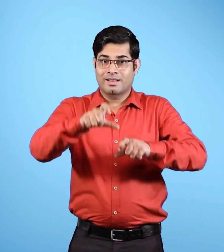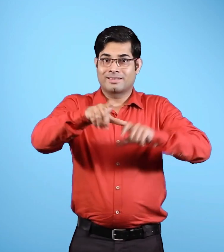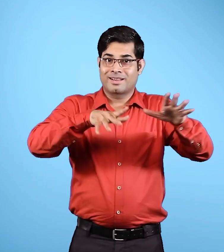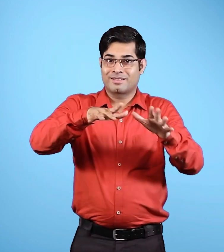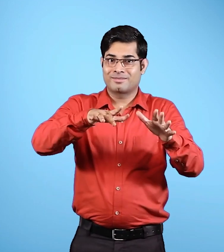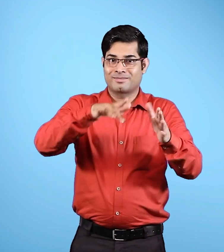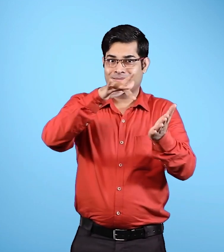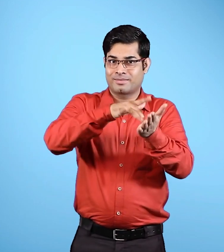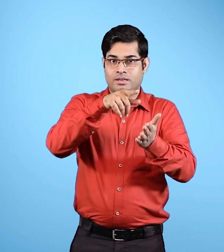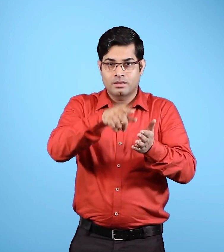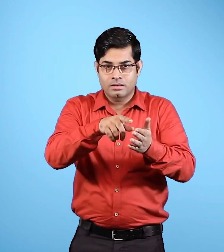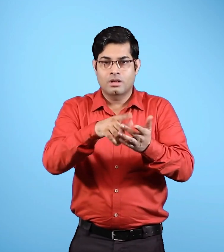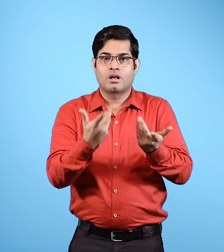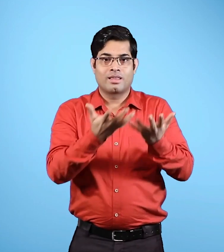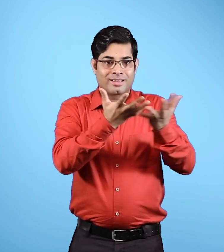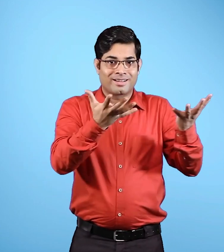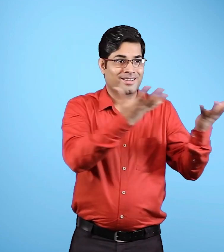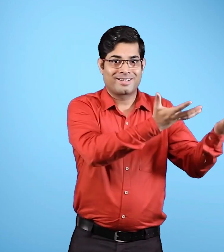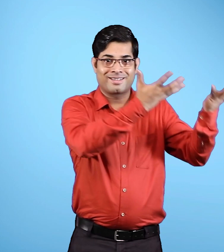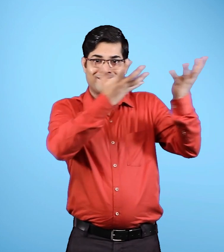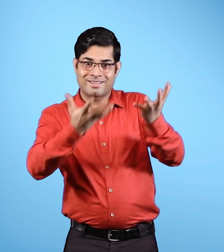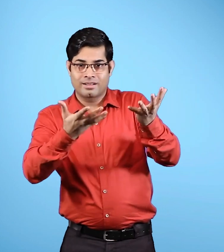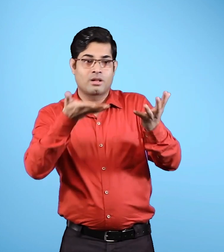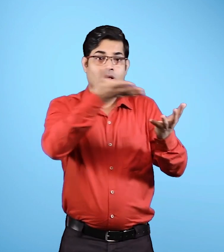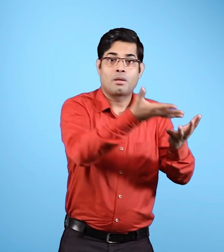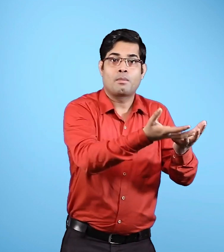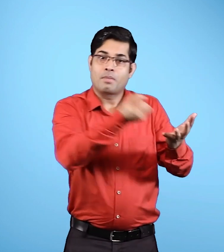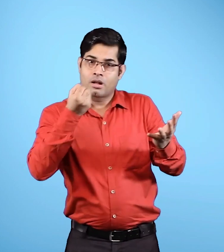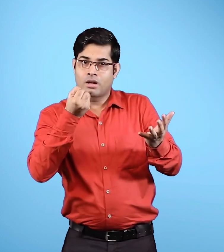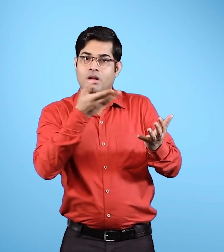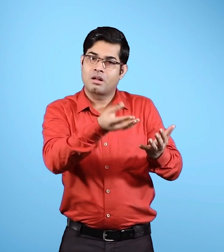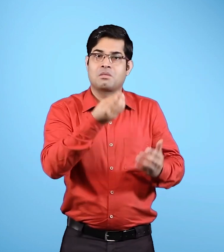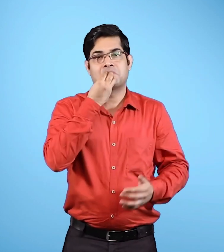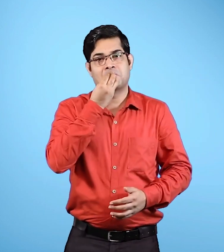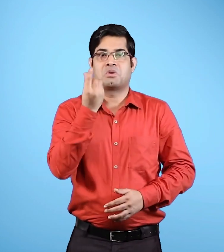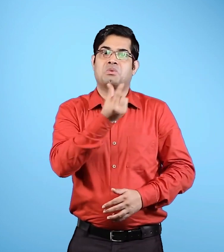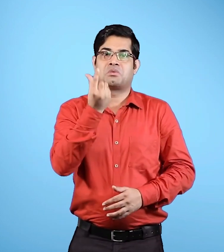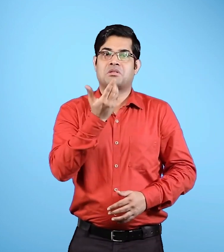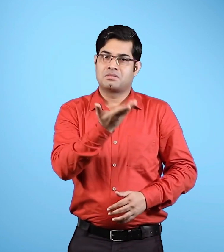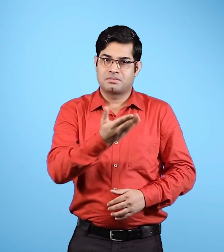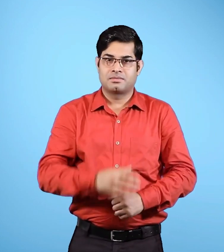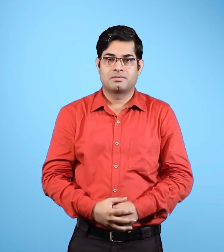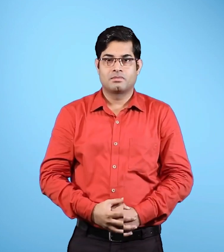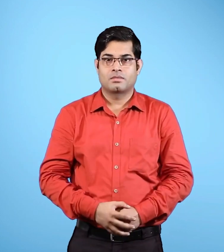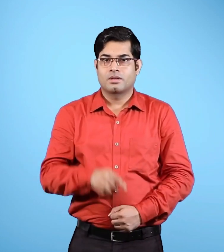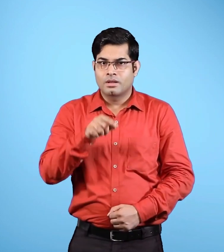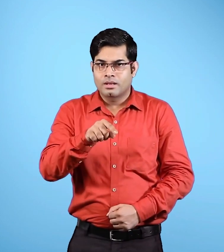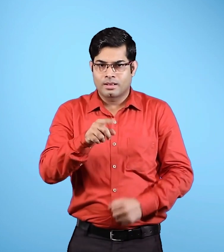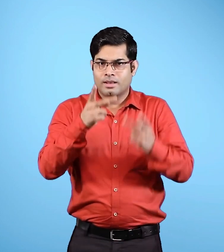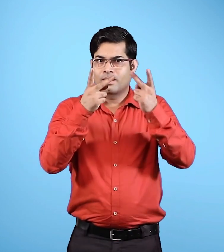By contrast, most people living in cities depend on others for supplies of food. Differences